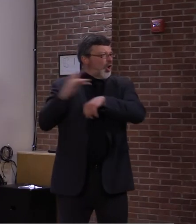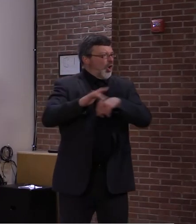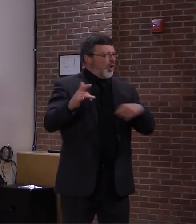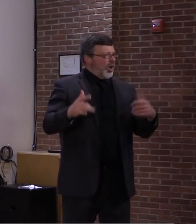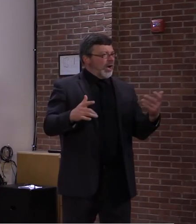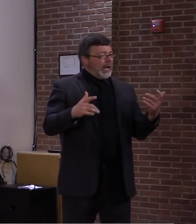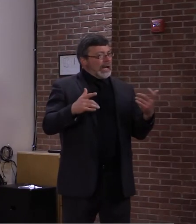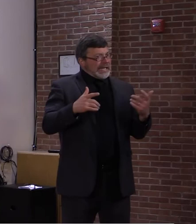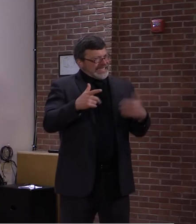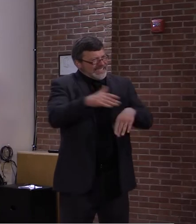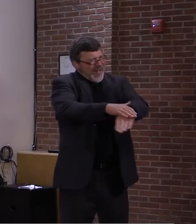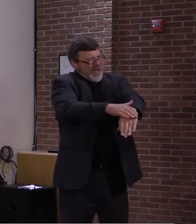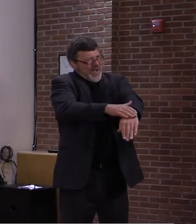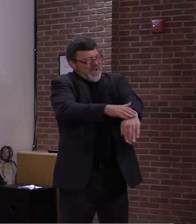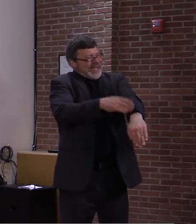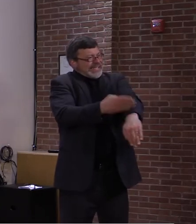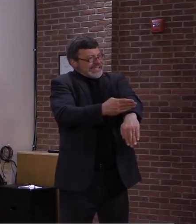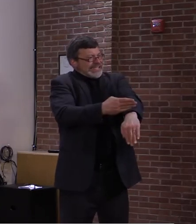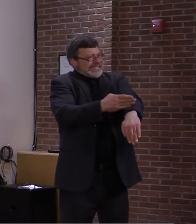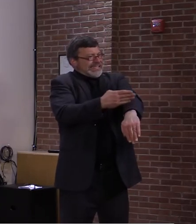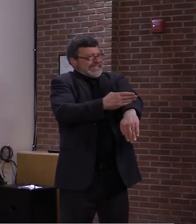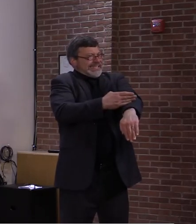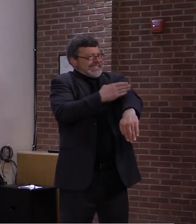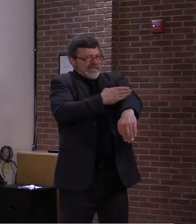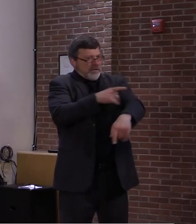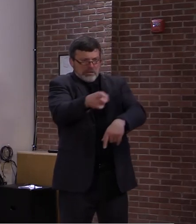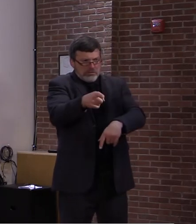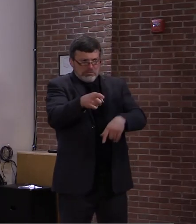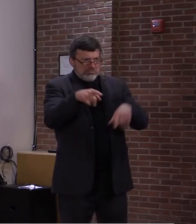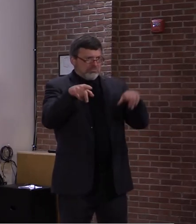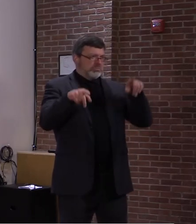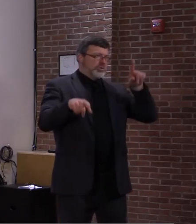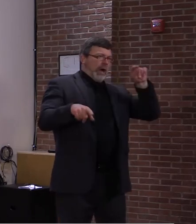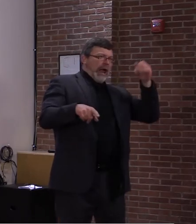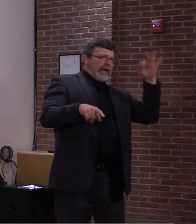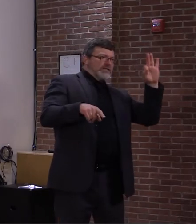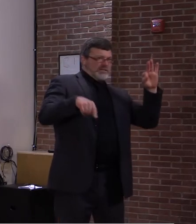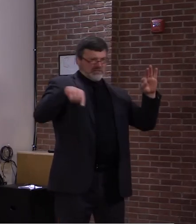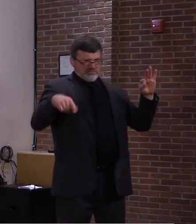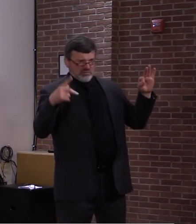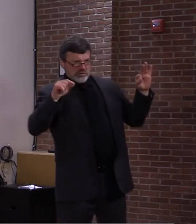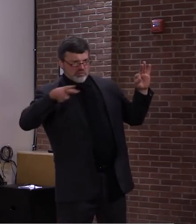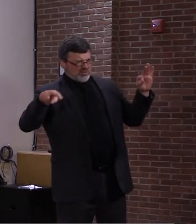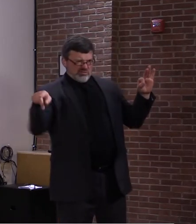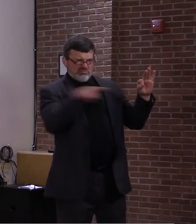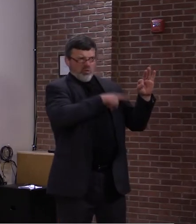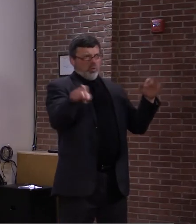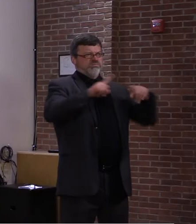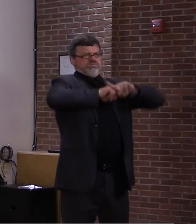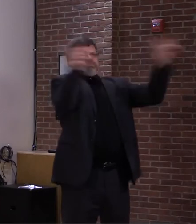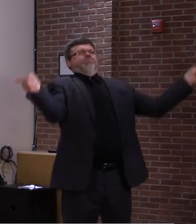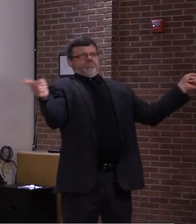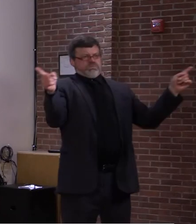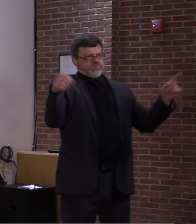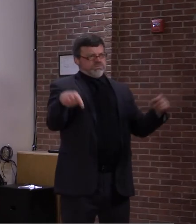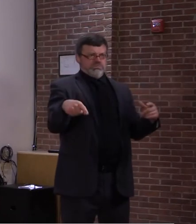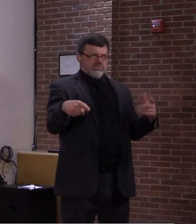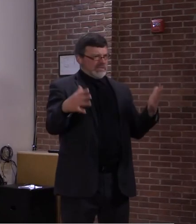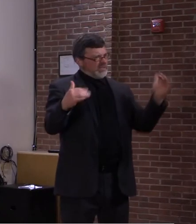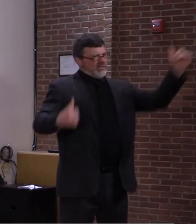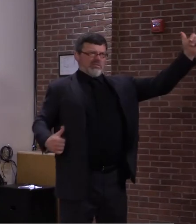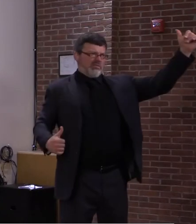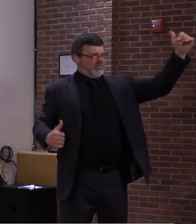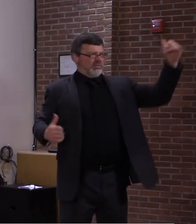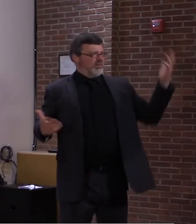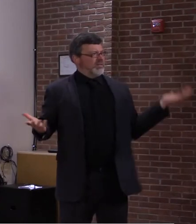shadow of itself when you look at what's happened. Even in my hometown of Barrie, I mean, there was a